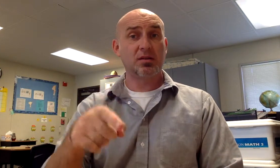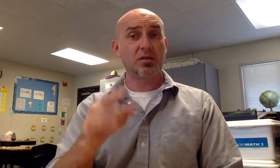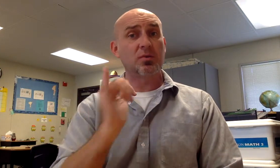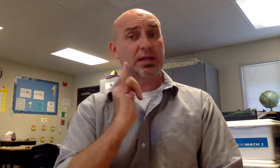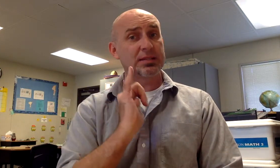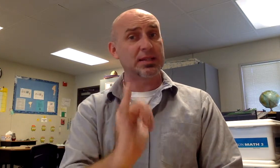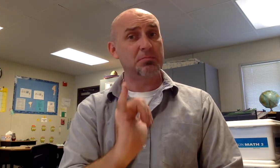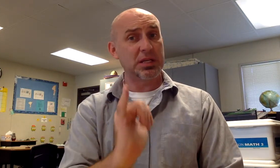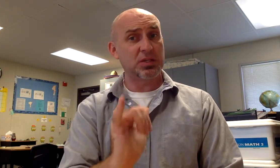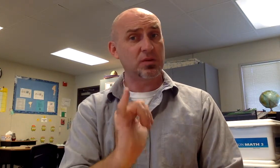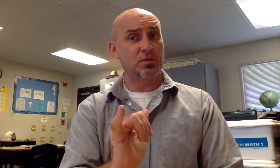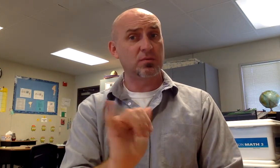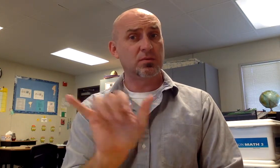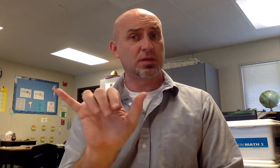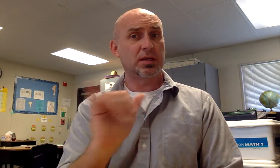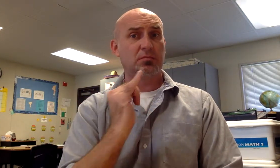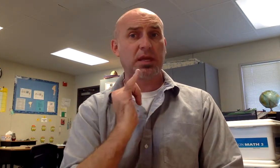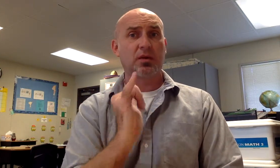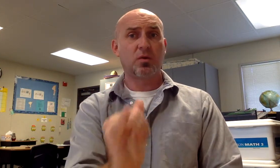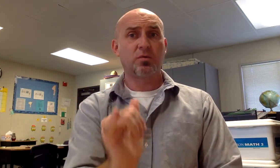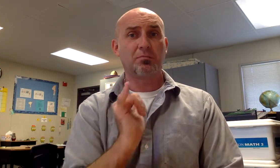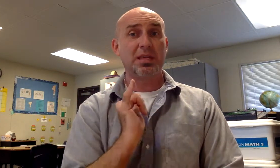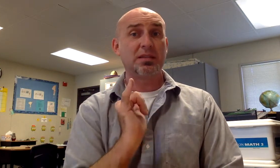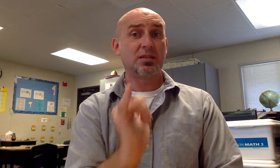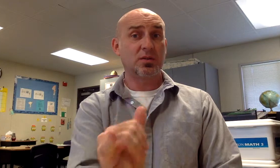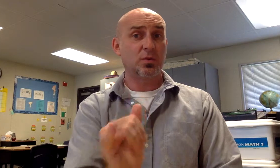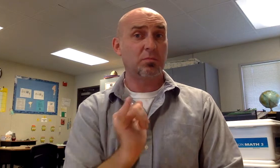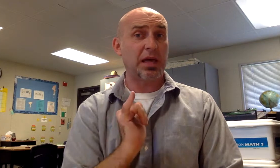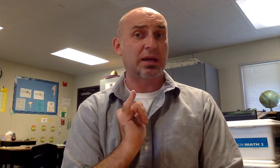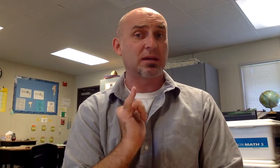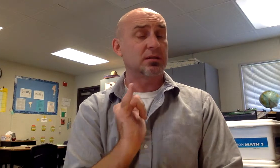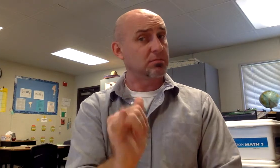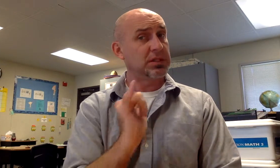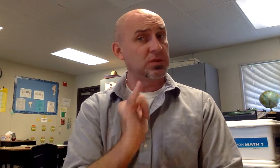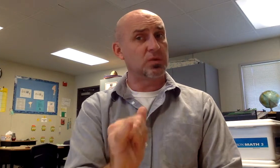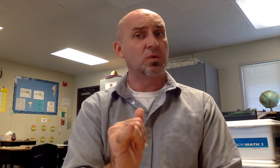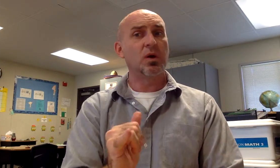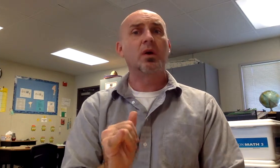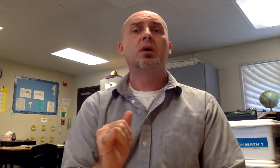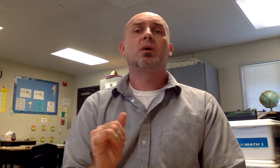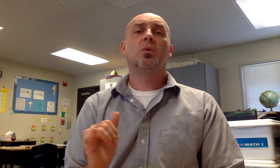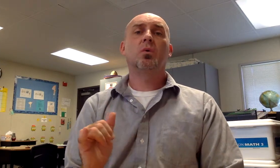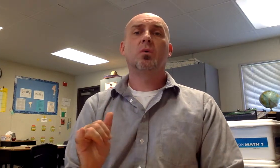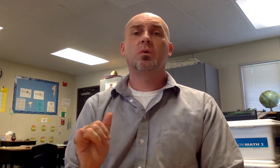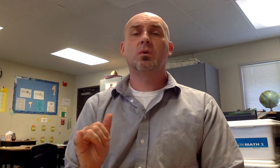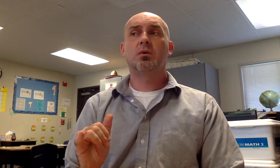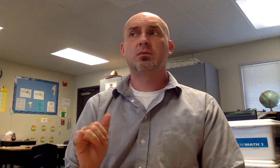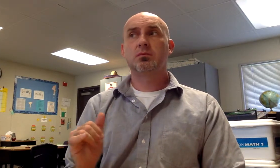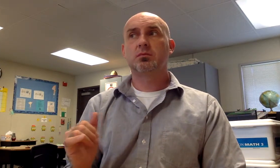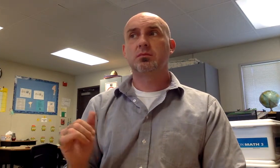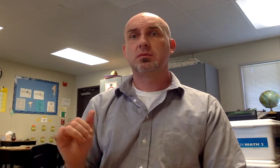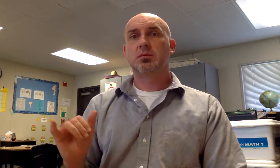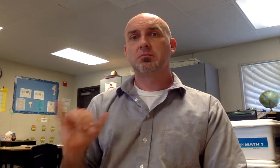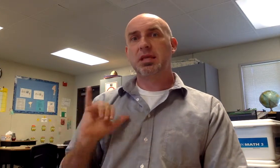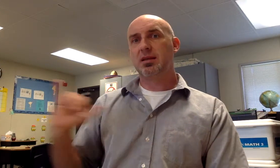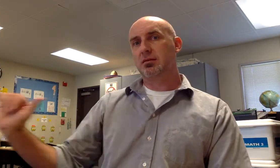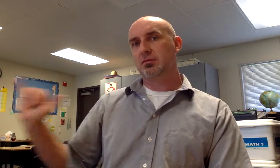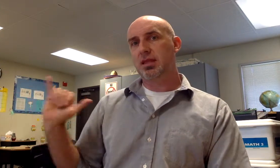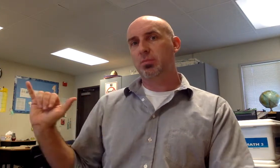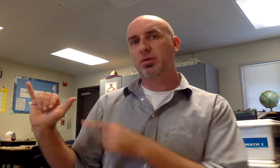you, I can say me too. I can make it go from me to you and back. Me too. Or me and that person